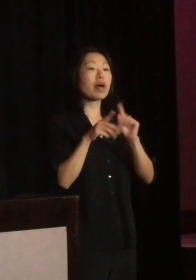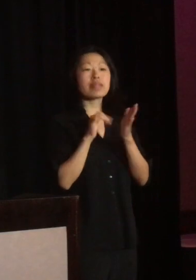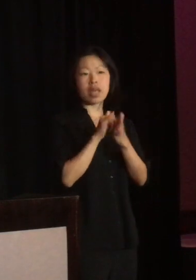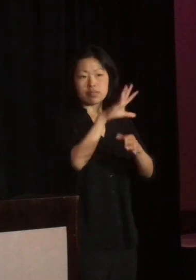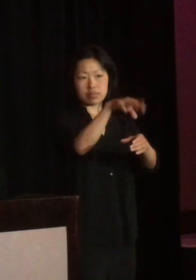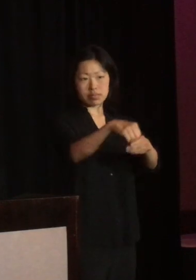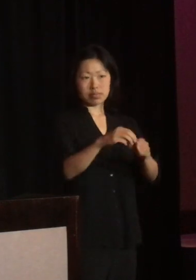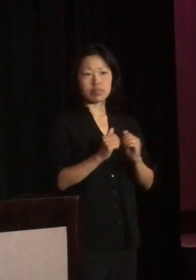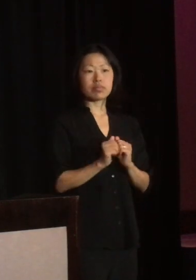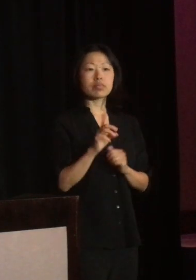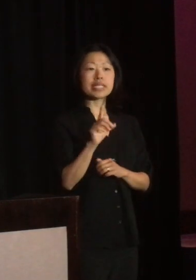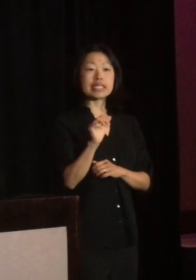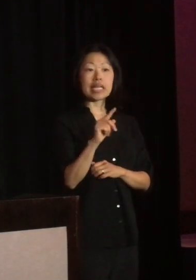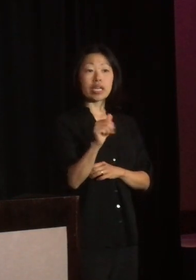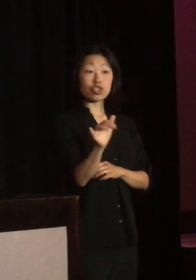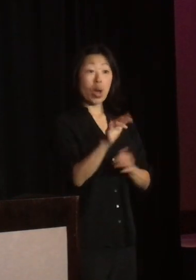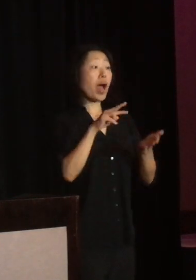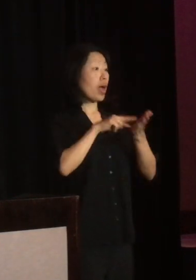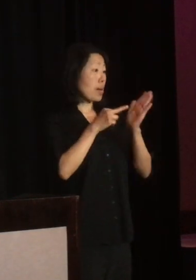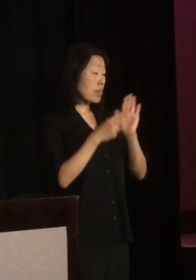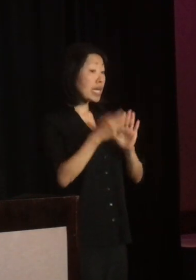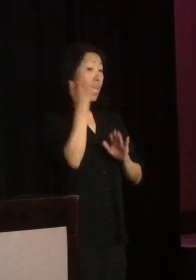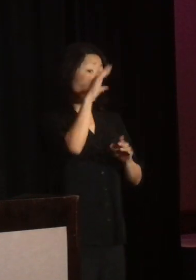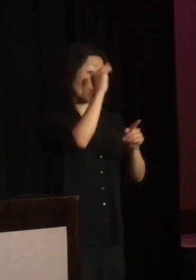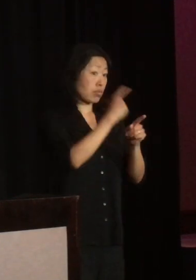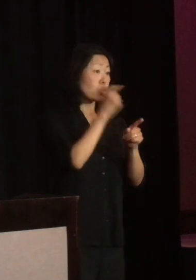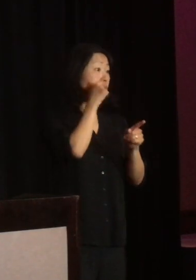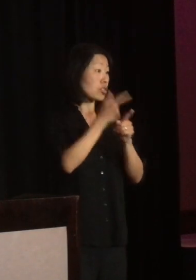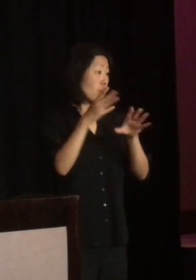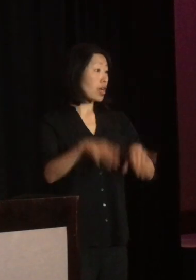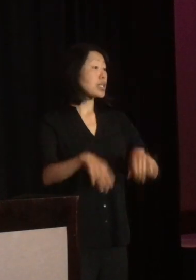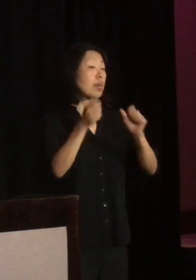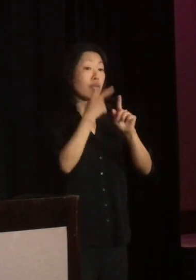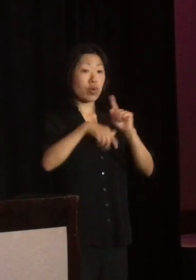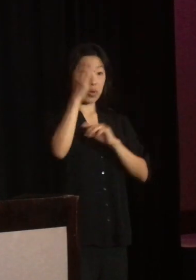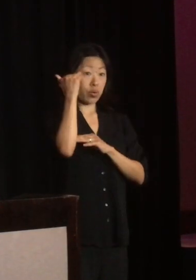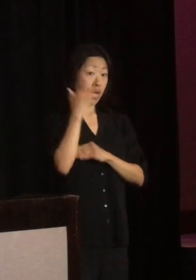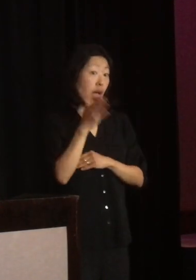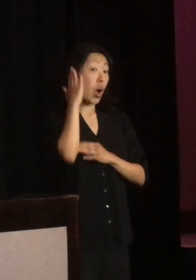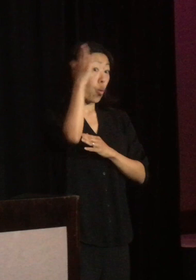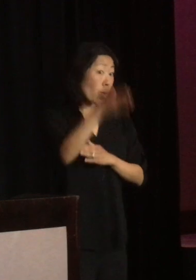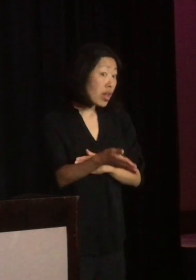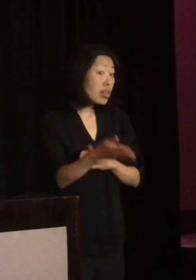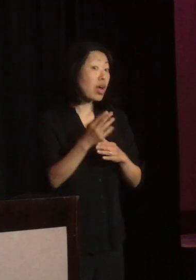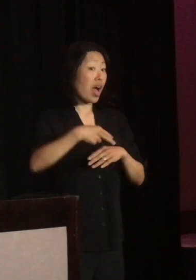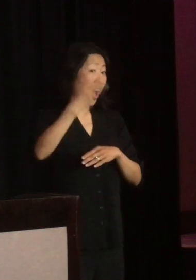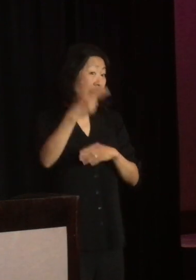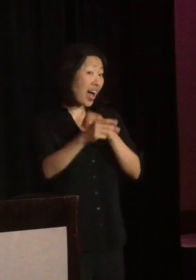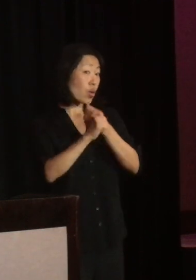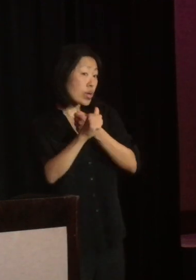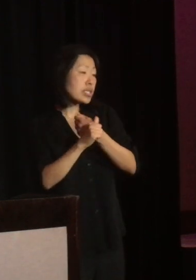And it's not to say because you have a sibling adopted from Korea that you are at a higher risk.